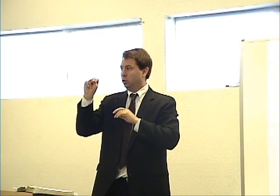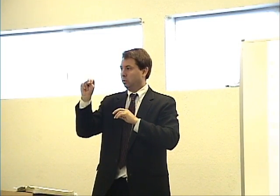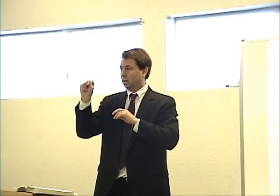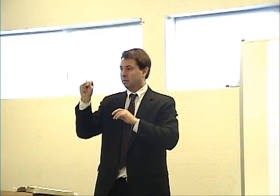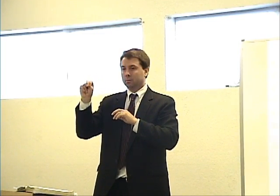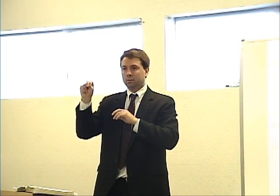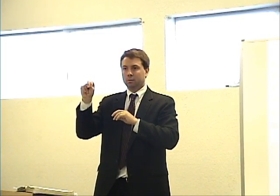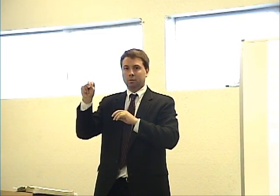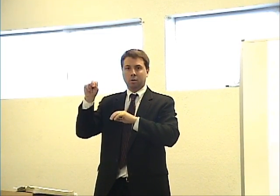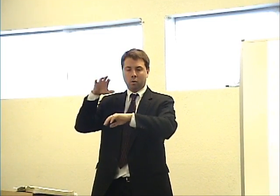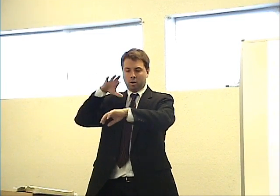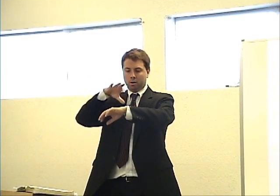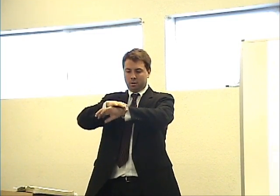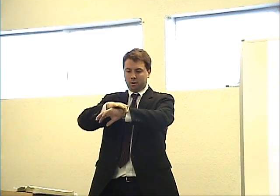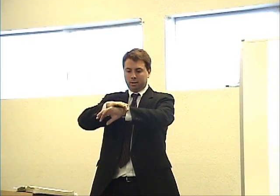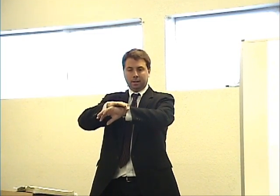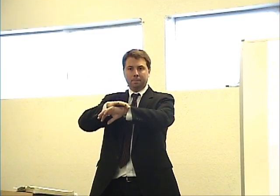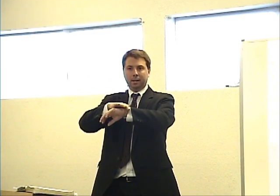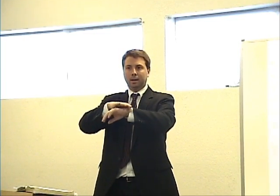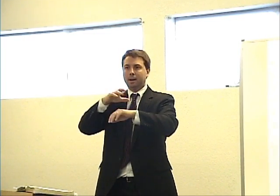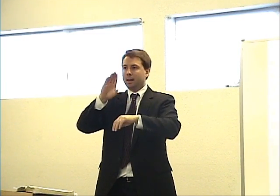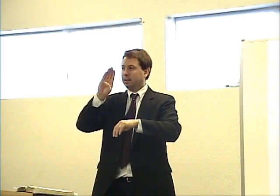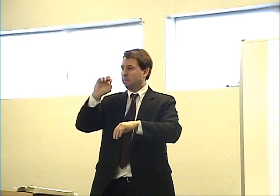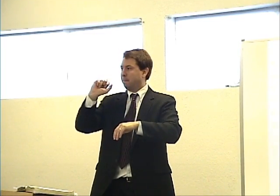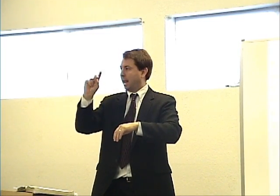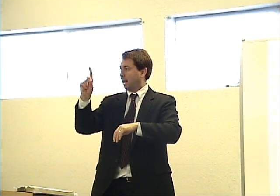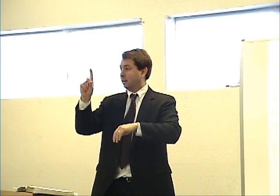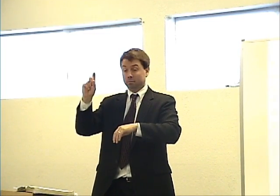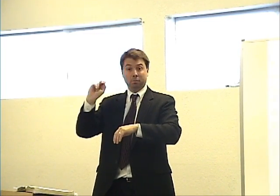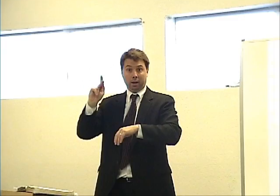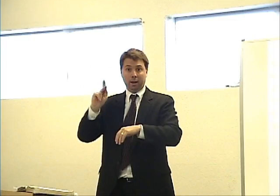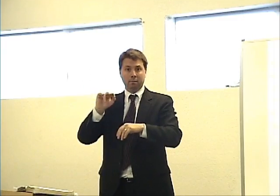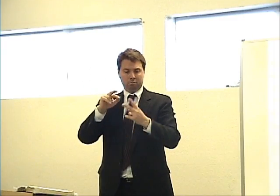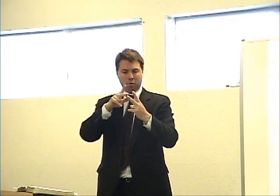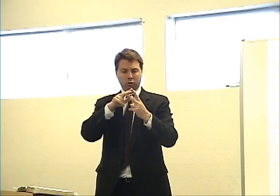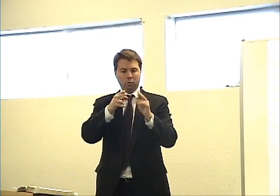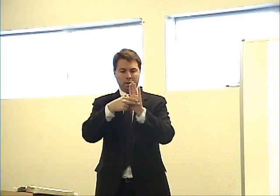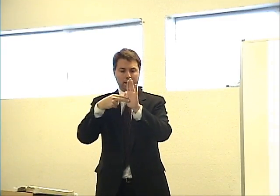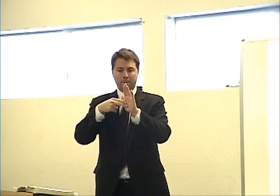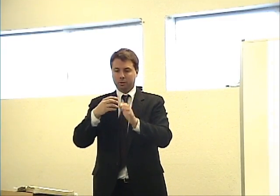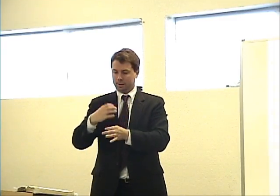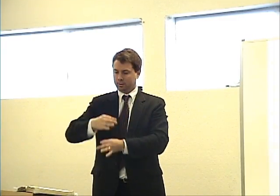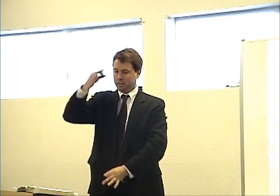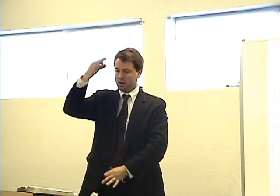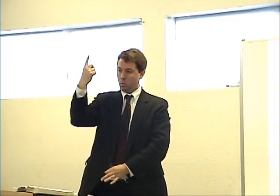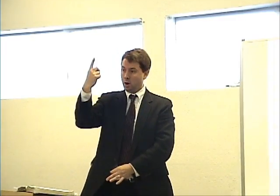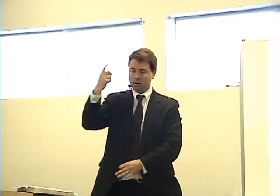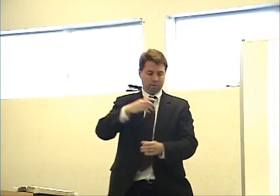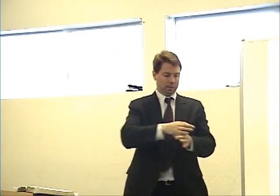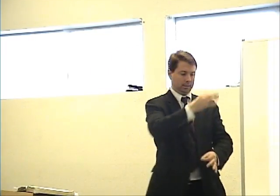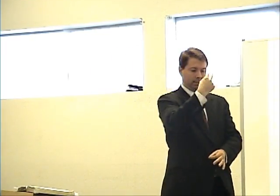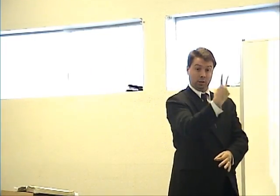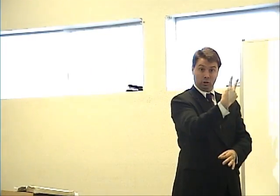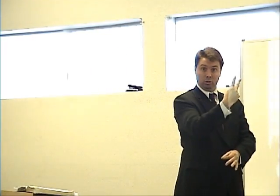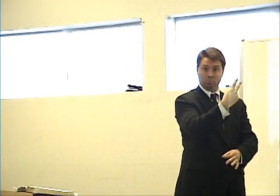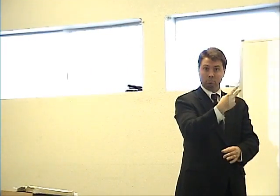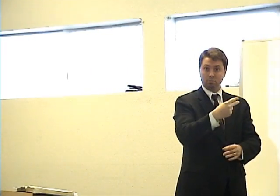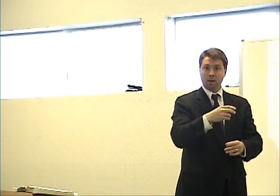union, or something that is a band. Okay? Those two are the labels. You have stick one, stick two.